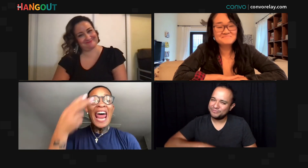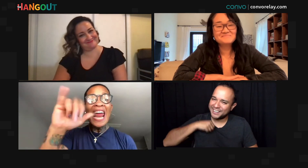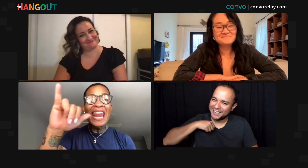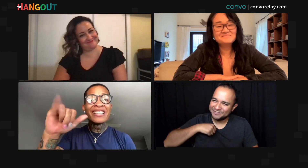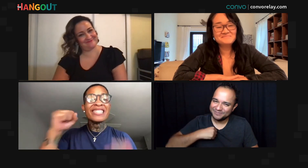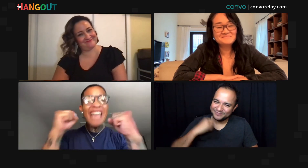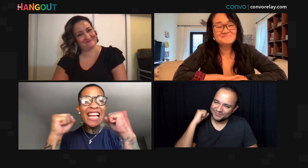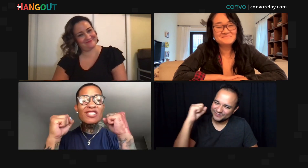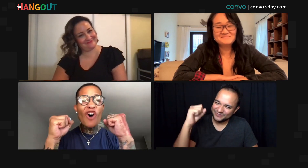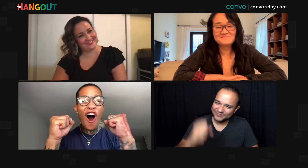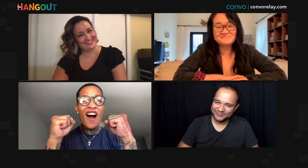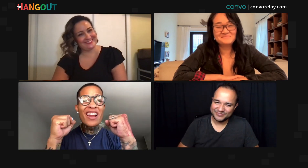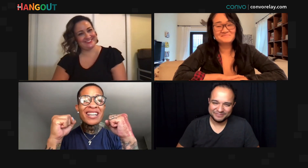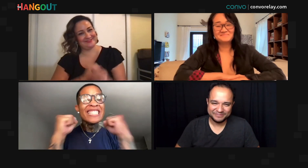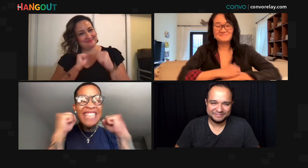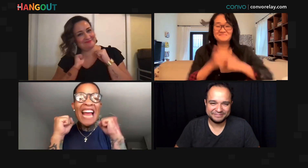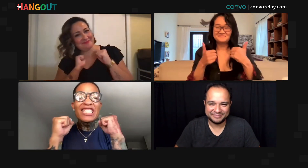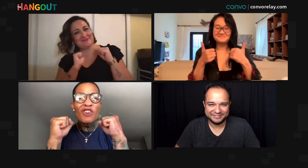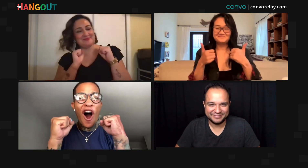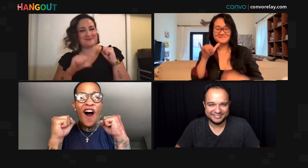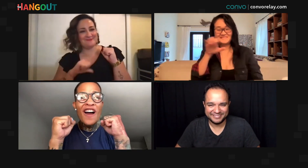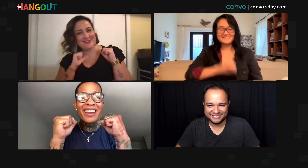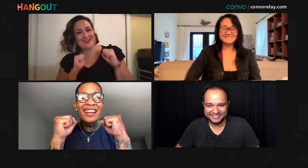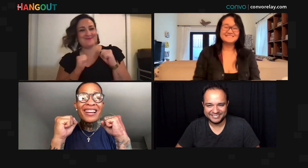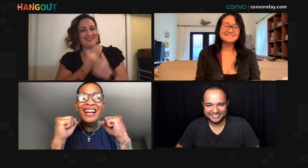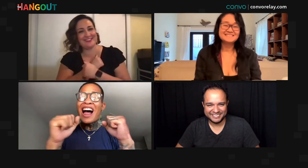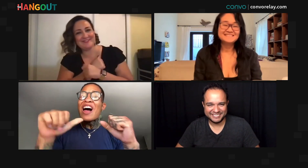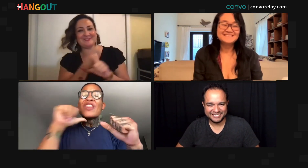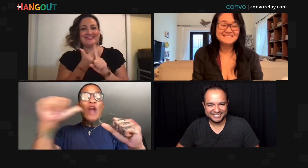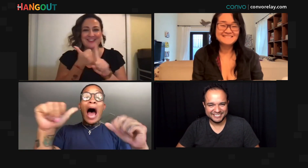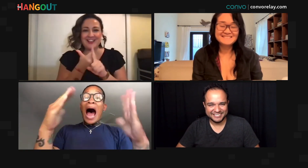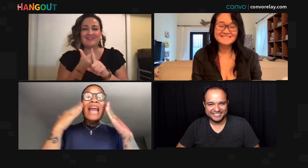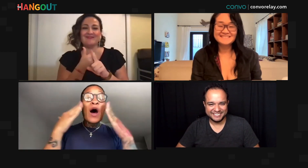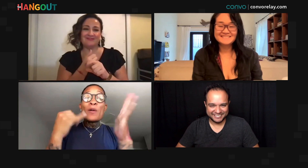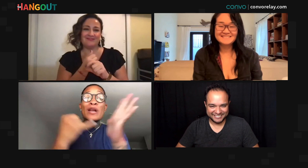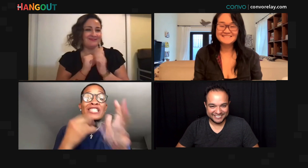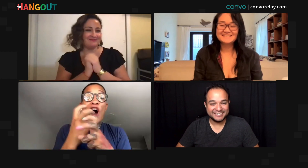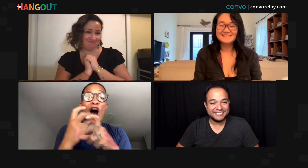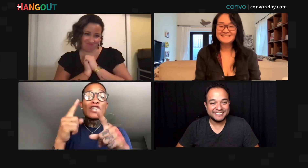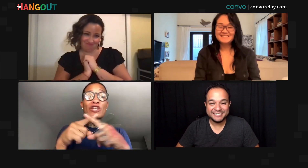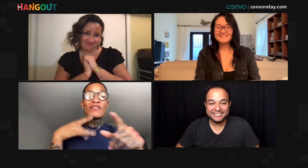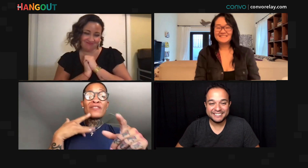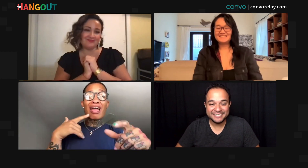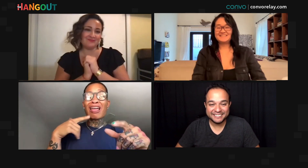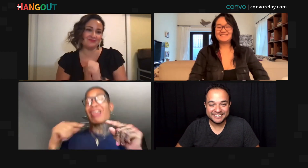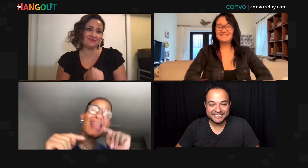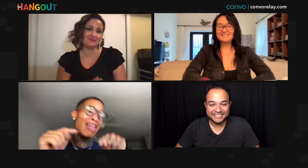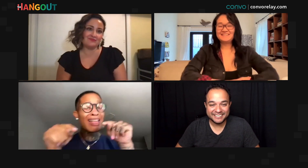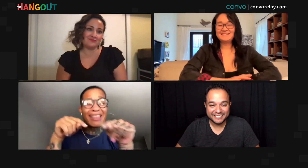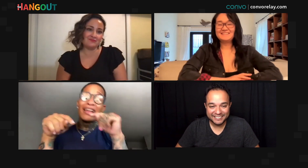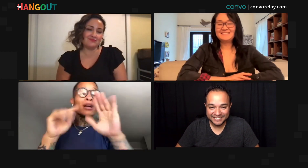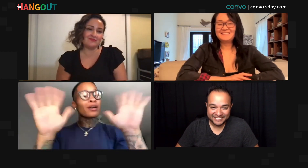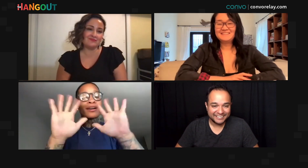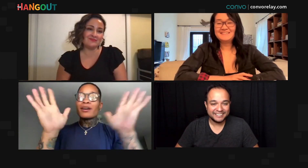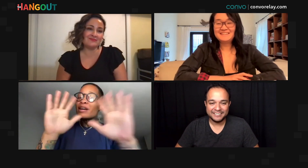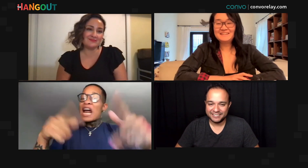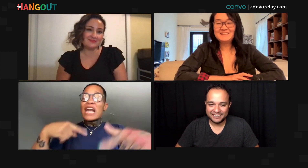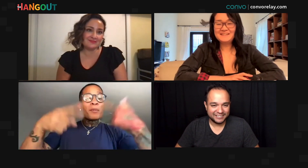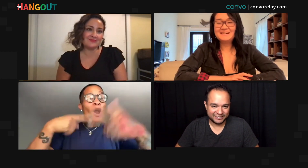strong and be proud. That's right. Stay strong. This is Dre. I know it's hard. I know it's hard when you